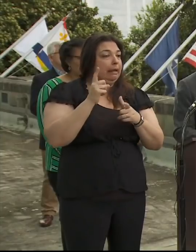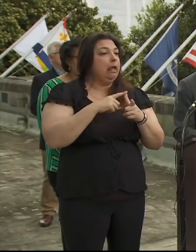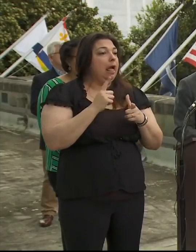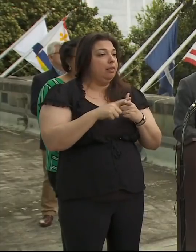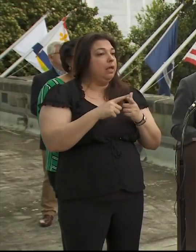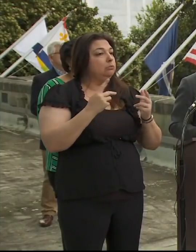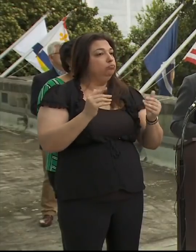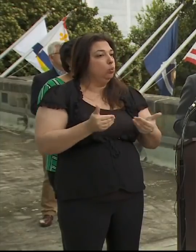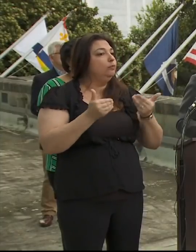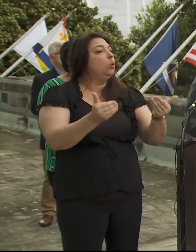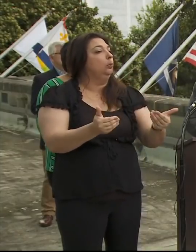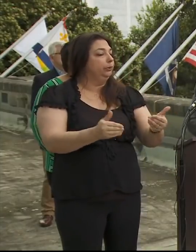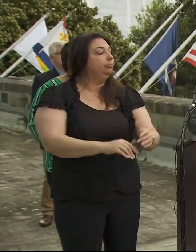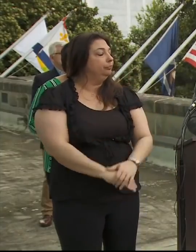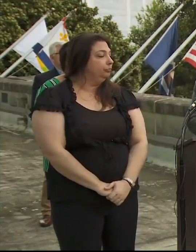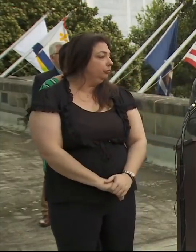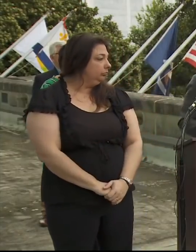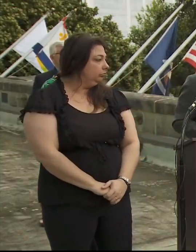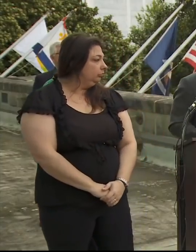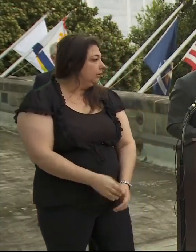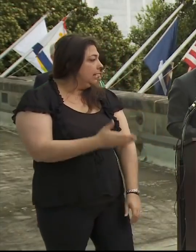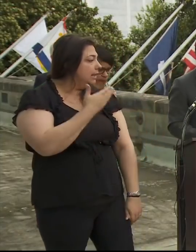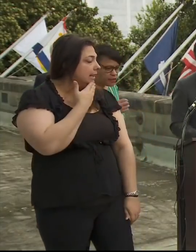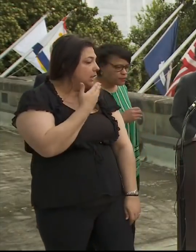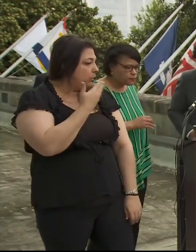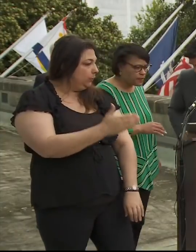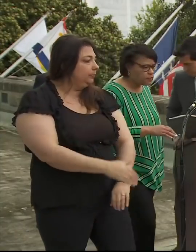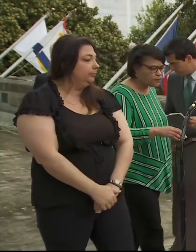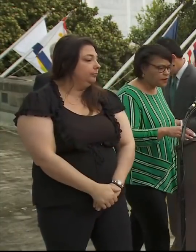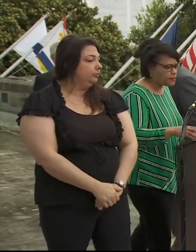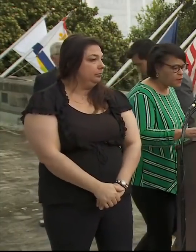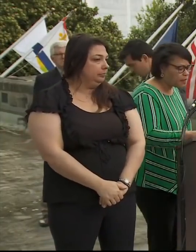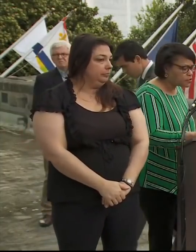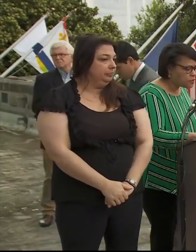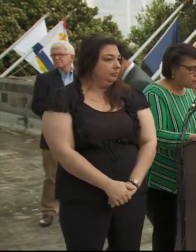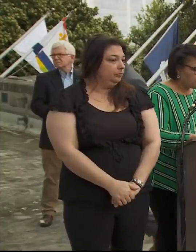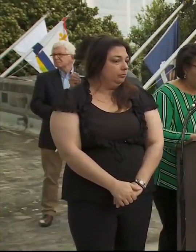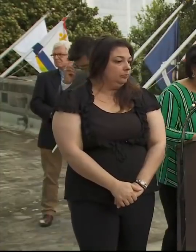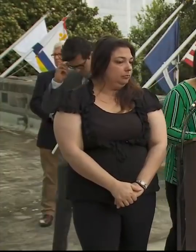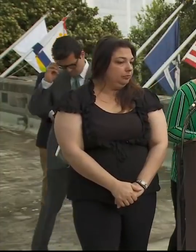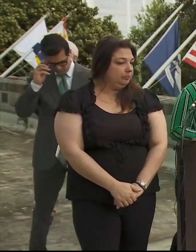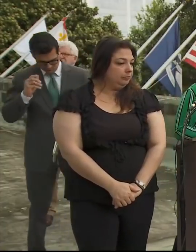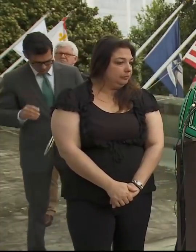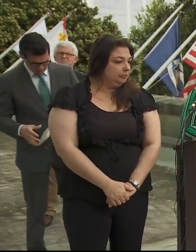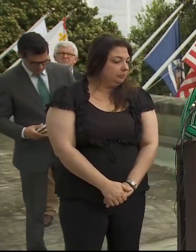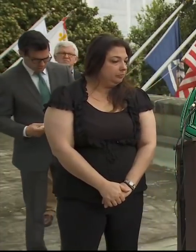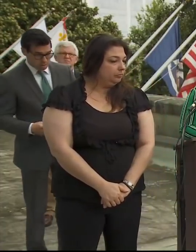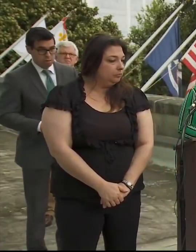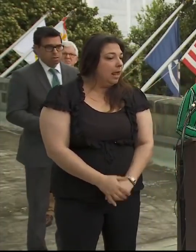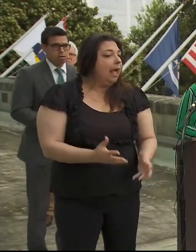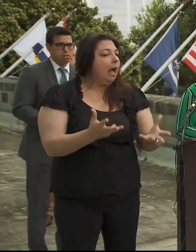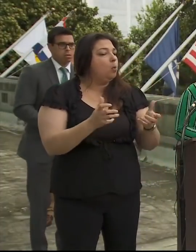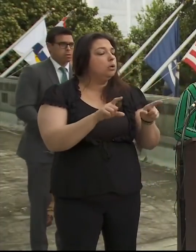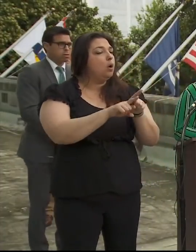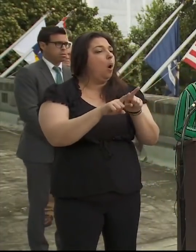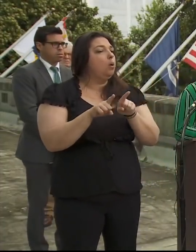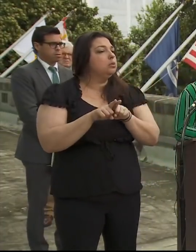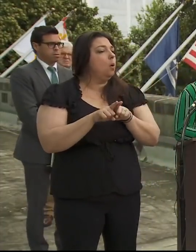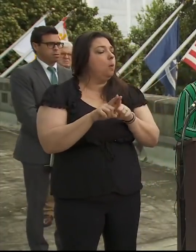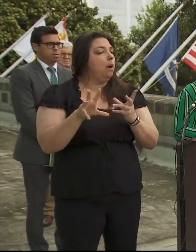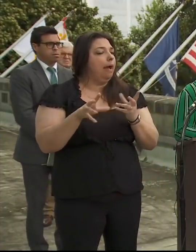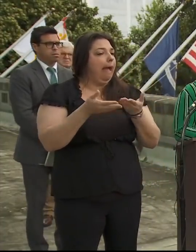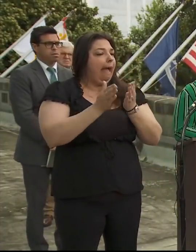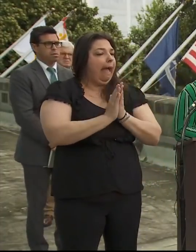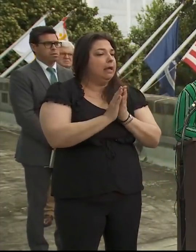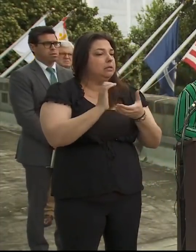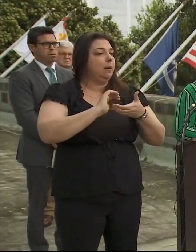analysis moving forward. Oh, thank you, Gilbert. No, thank you very much. And I wanted to also just